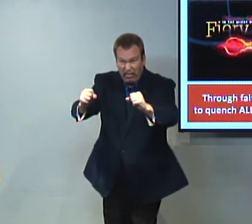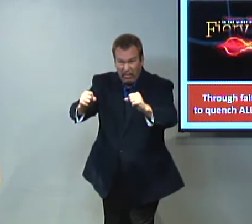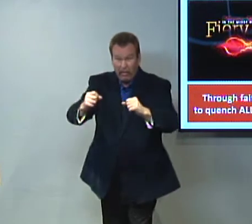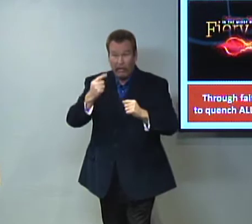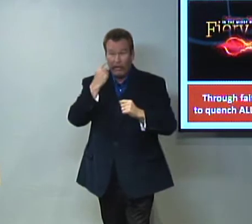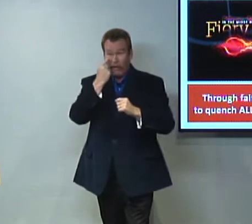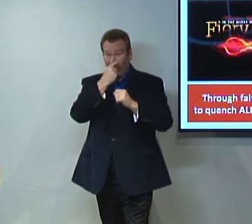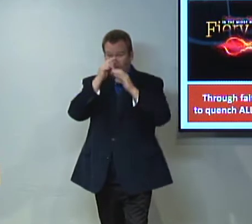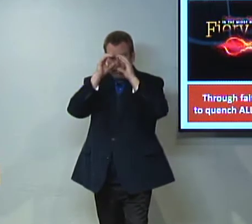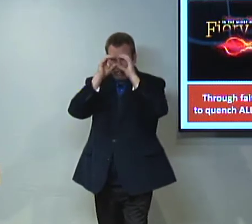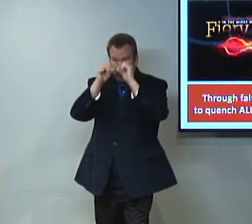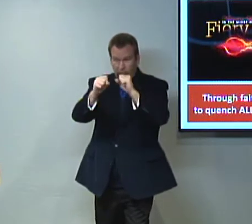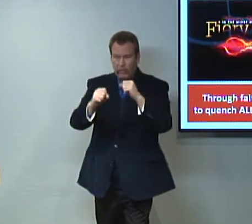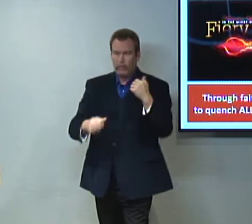by their eyes.